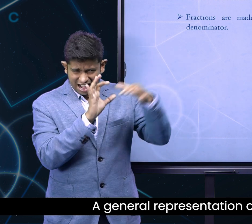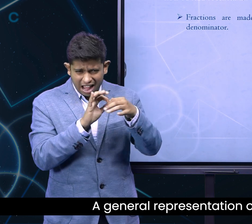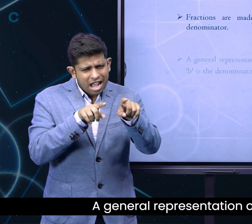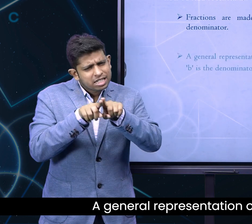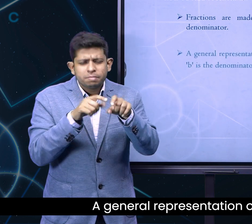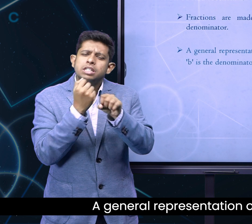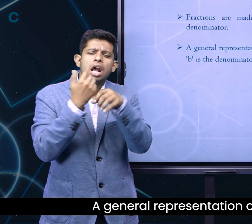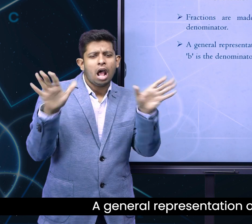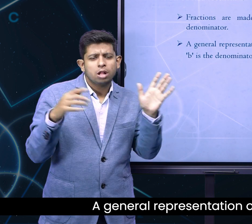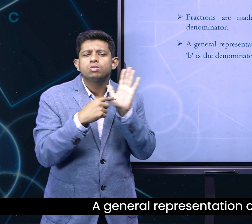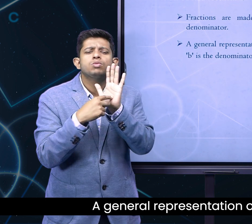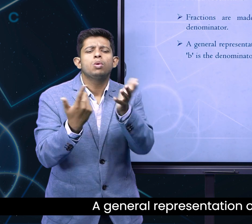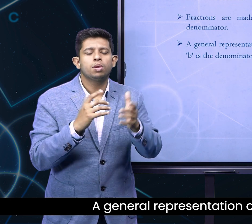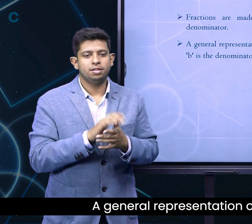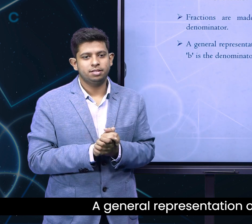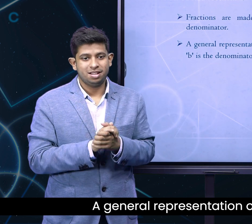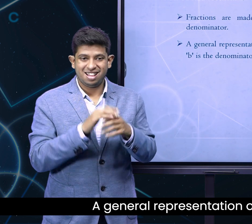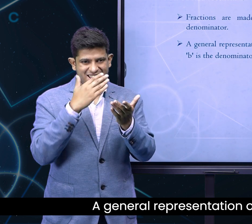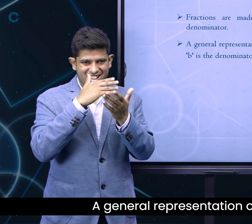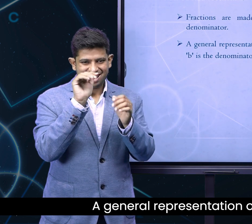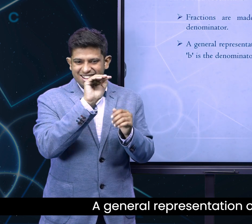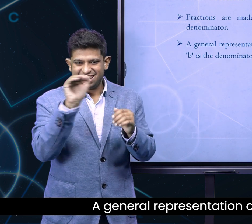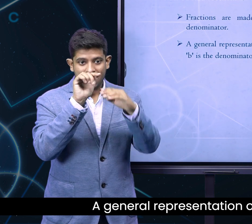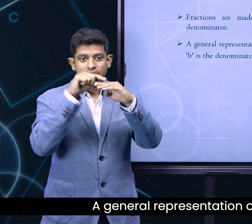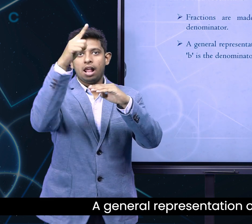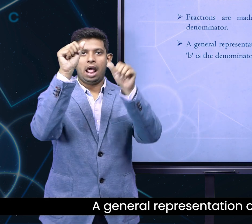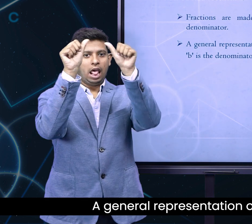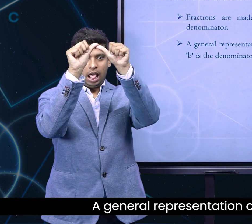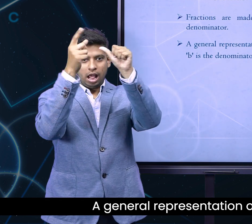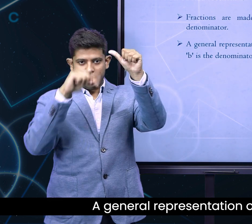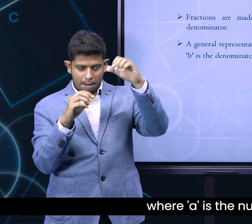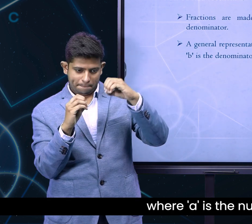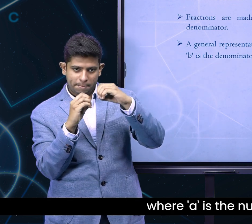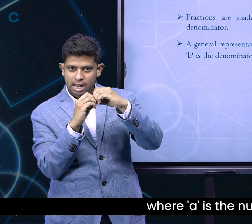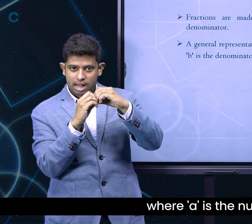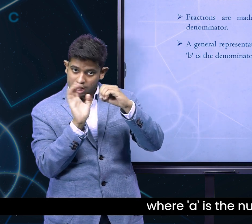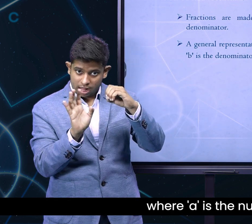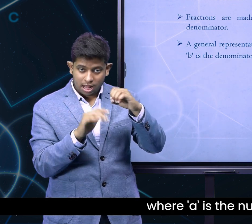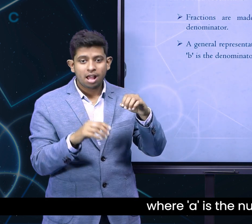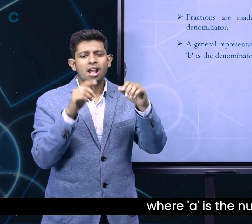A general representation of a fraction is a by b, where a is the numerator,